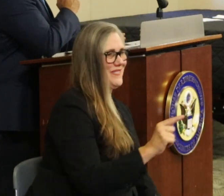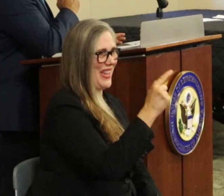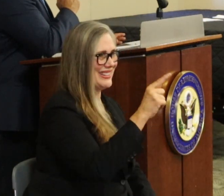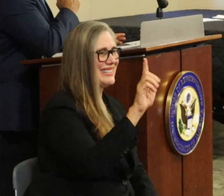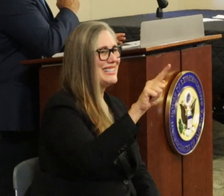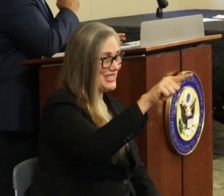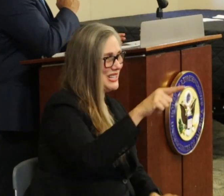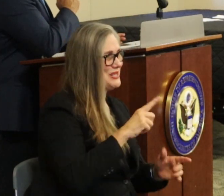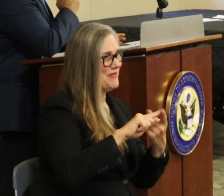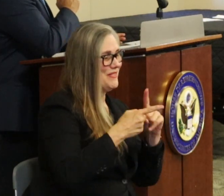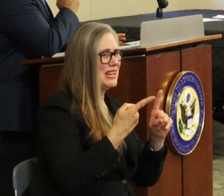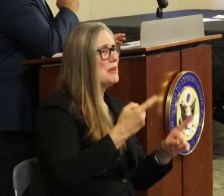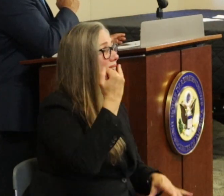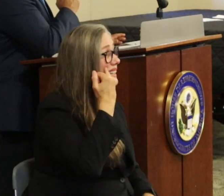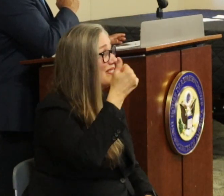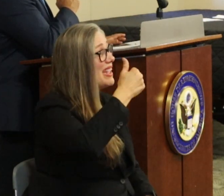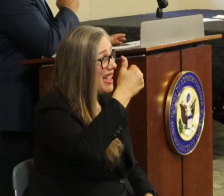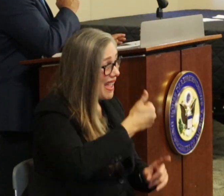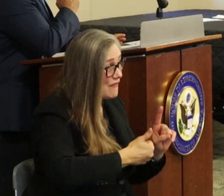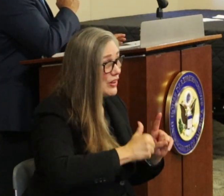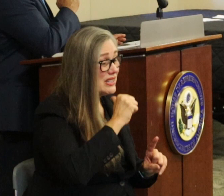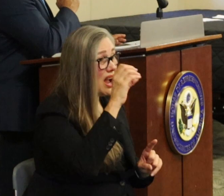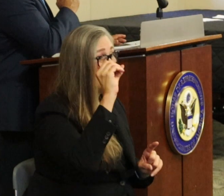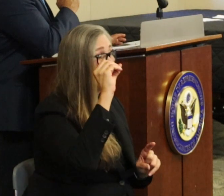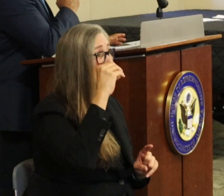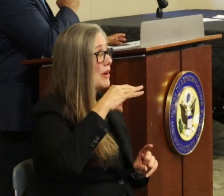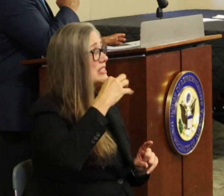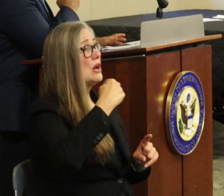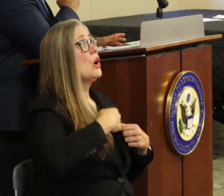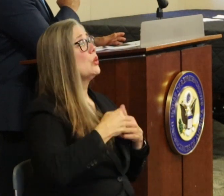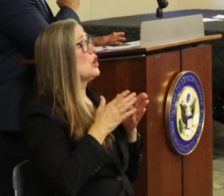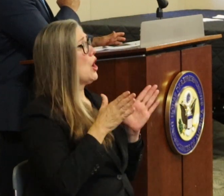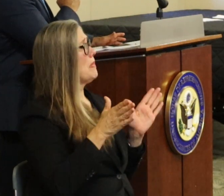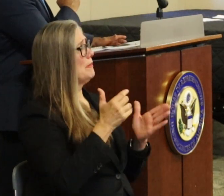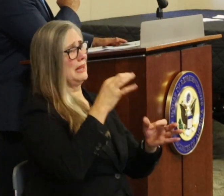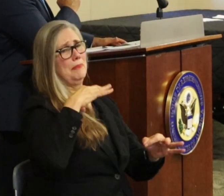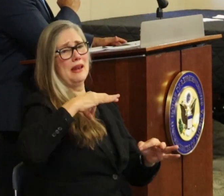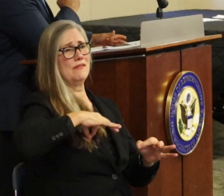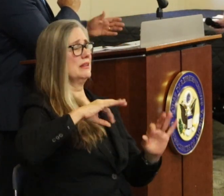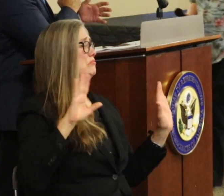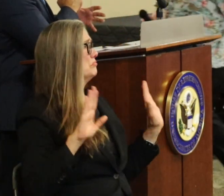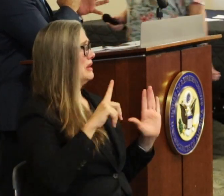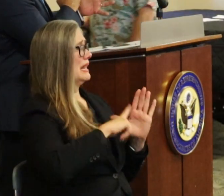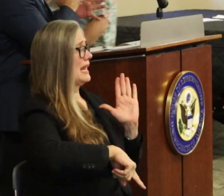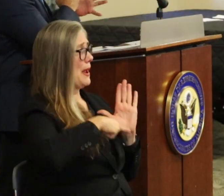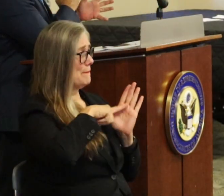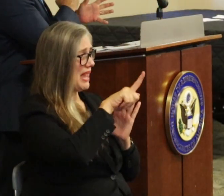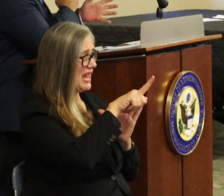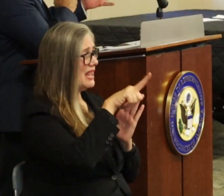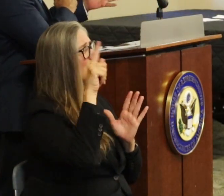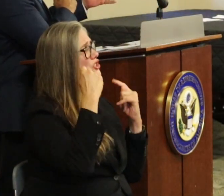every nonprofit wanted to say, well, we're a public interest, we can't pay. So they're trying to